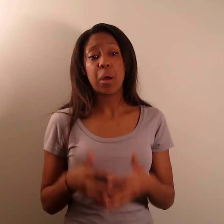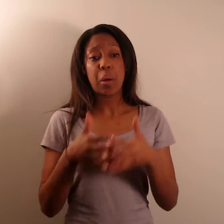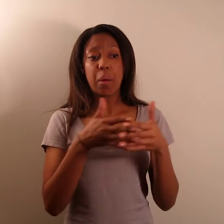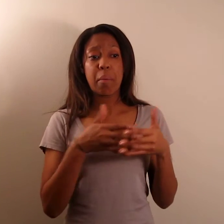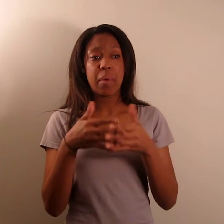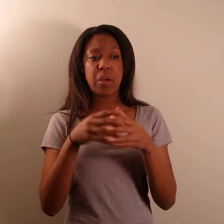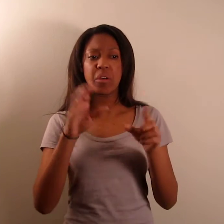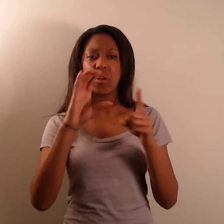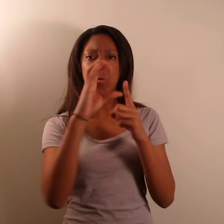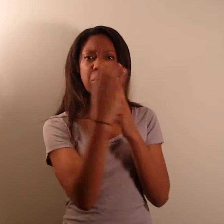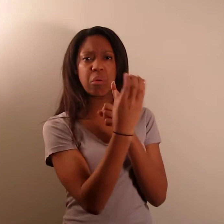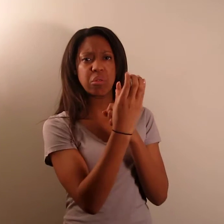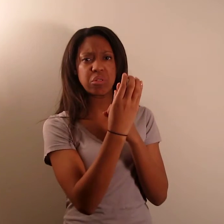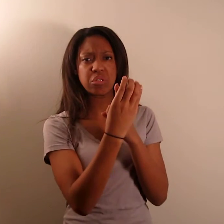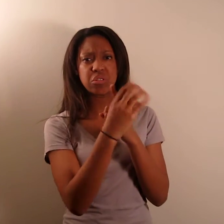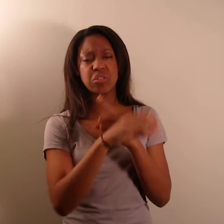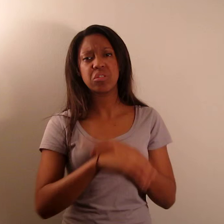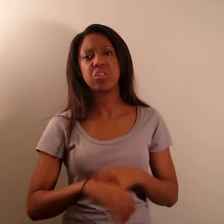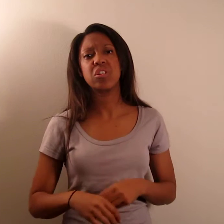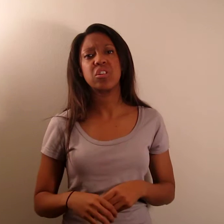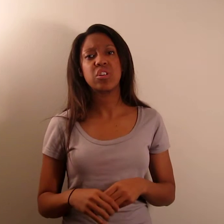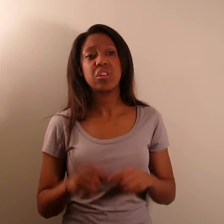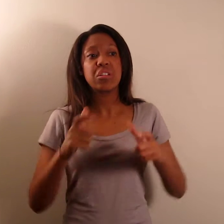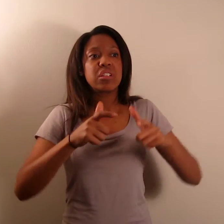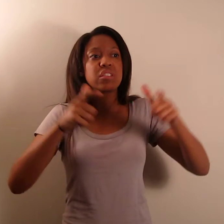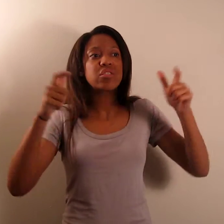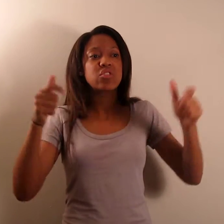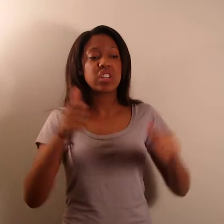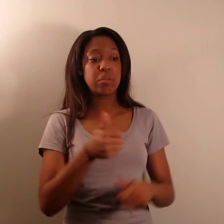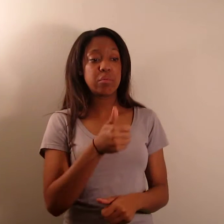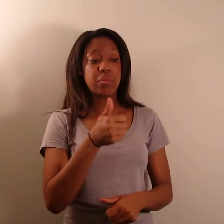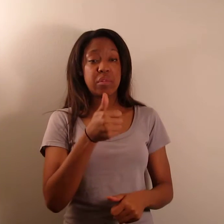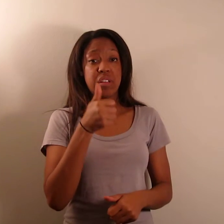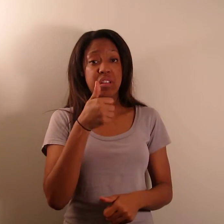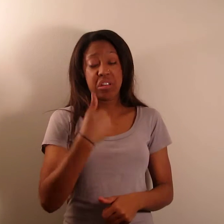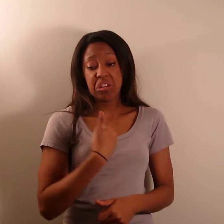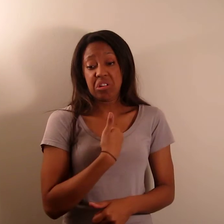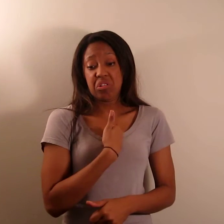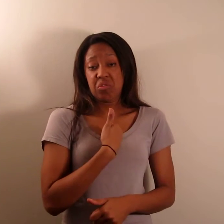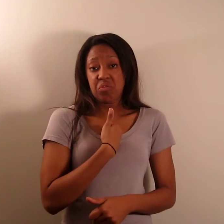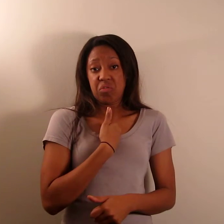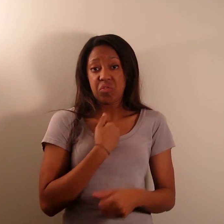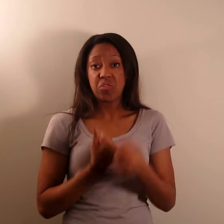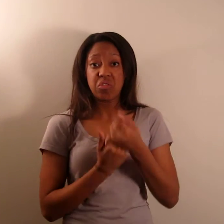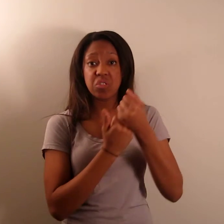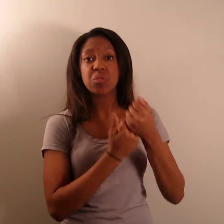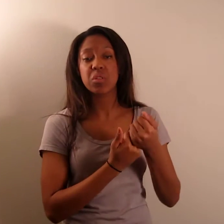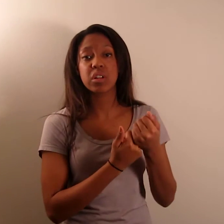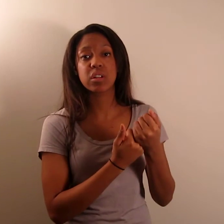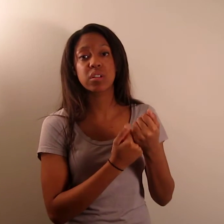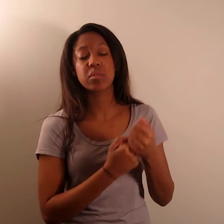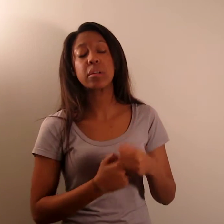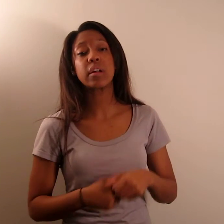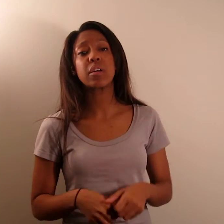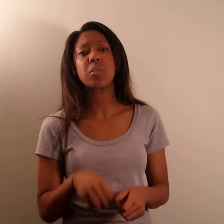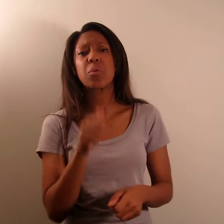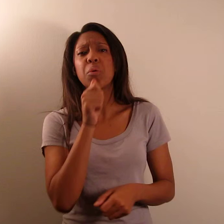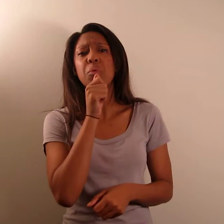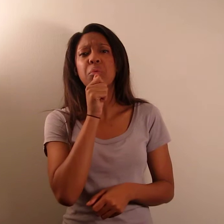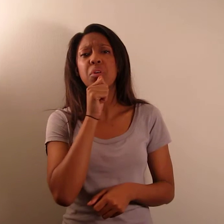extreme kind of individualism, that individuals, especially the owners of private property, should not be interfered with. That to interfere with them